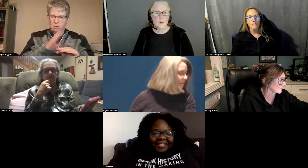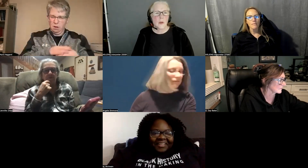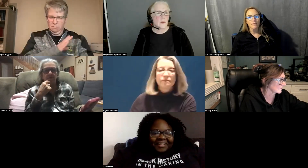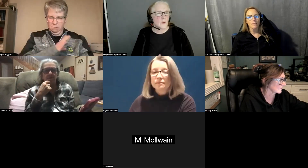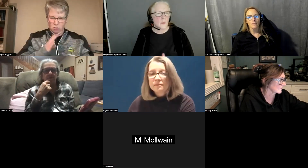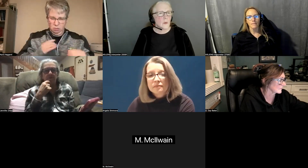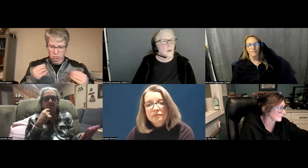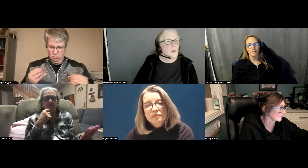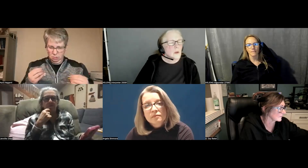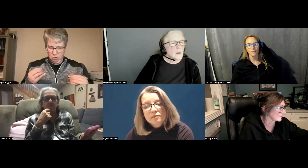So,